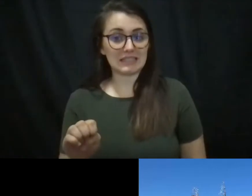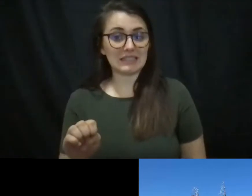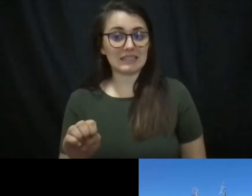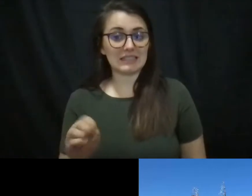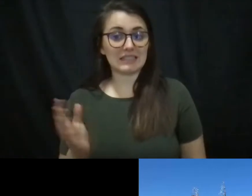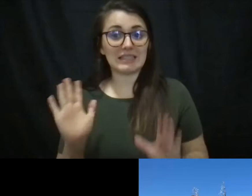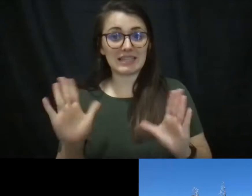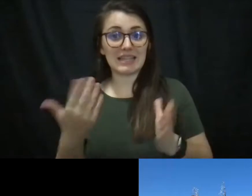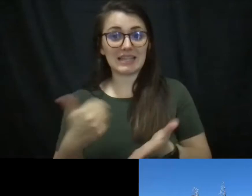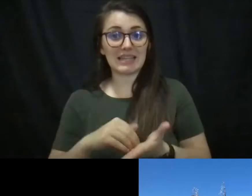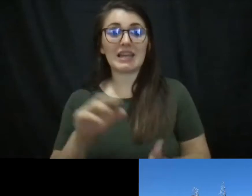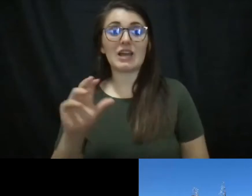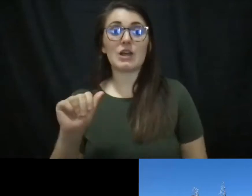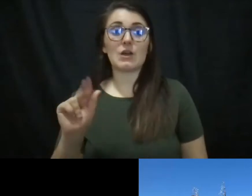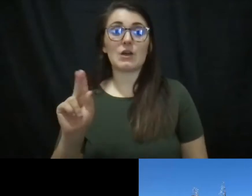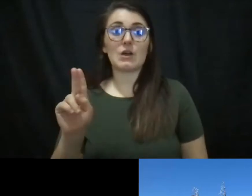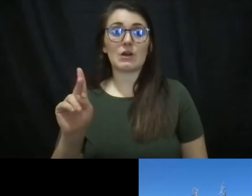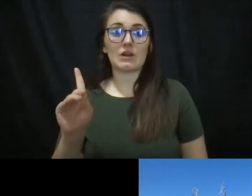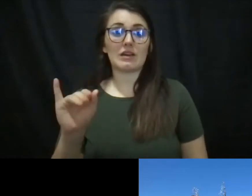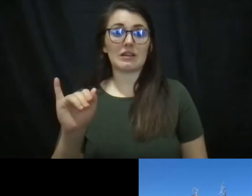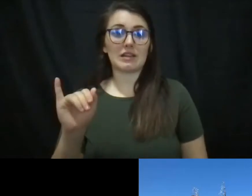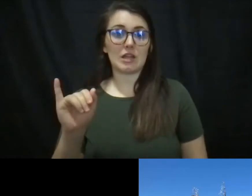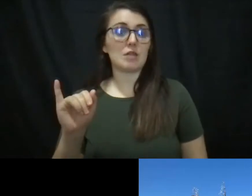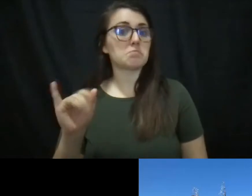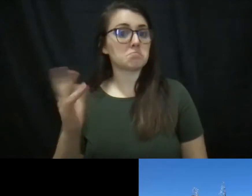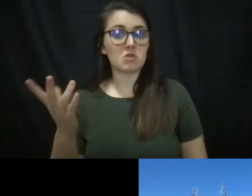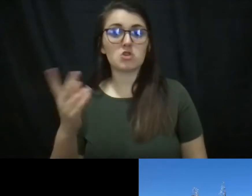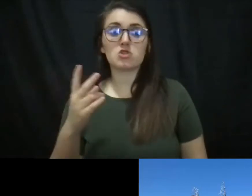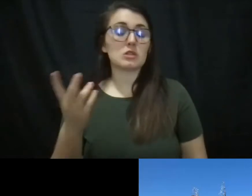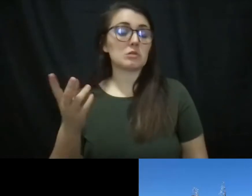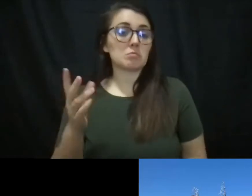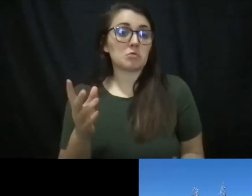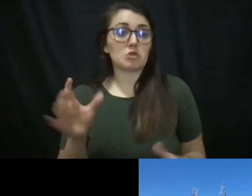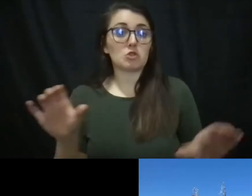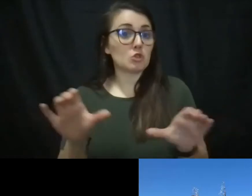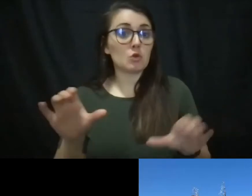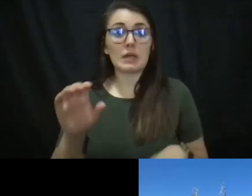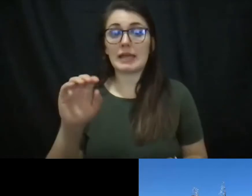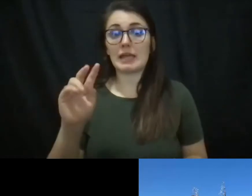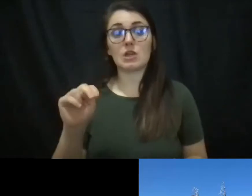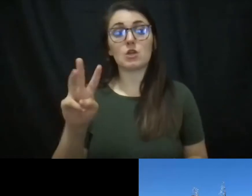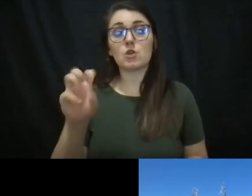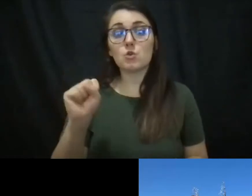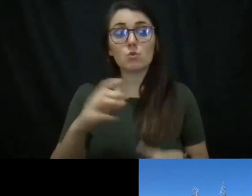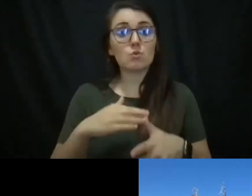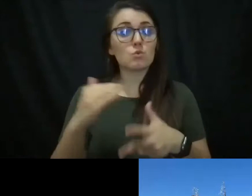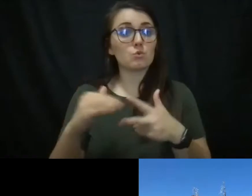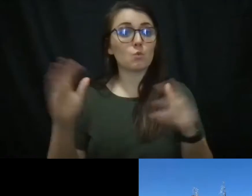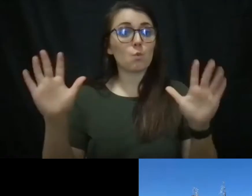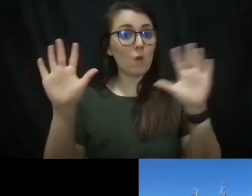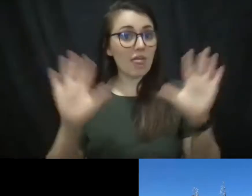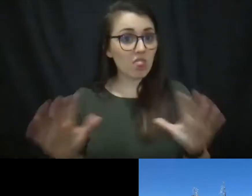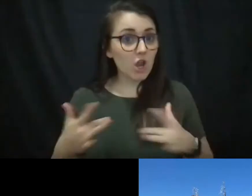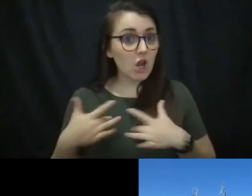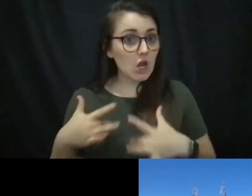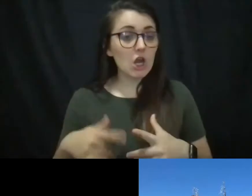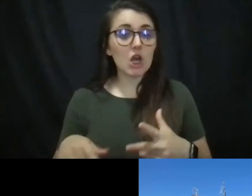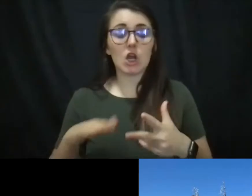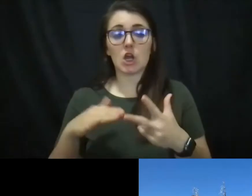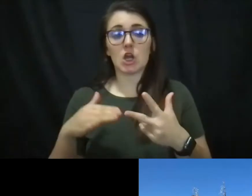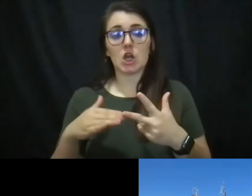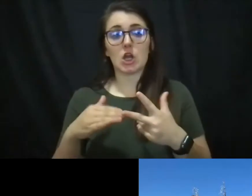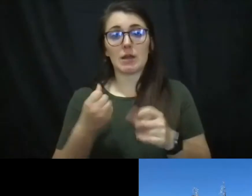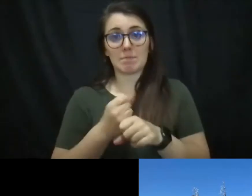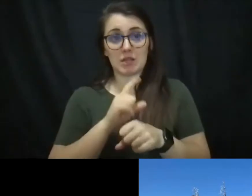again, Ani is a local voice on there. She's doing local news, local weather. She's making sure